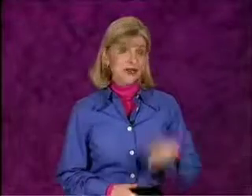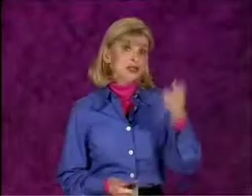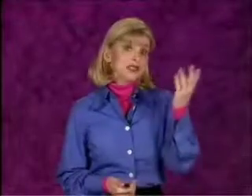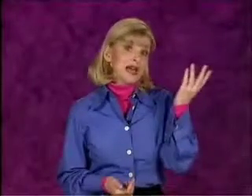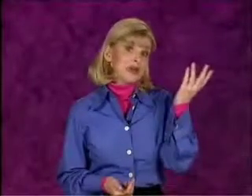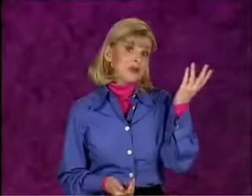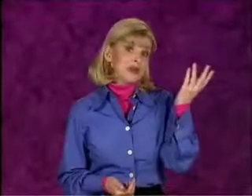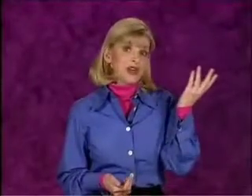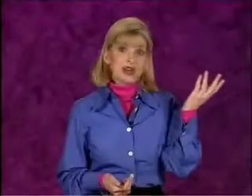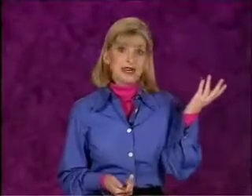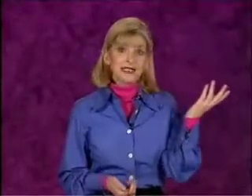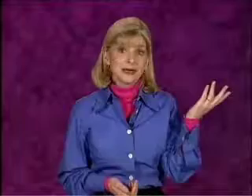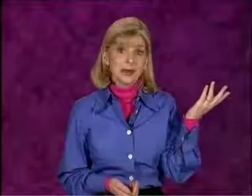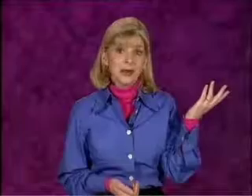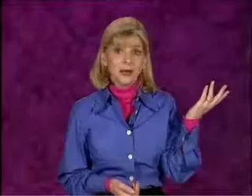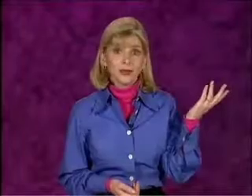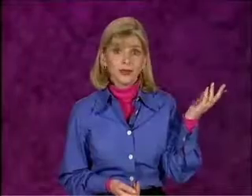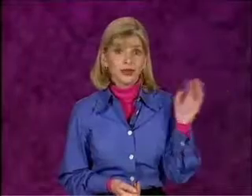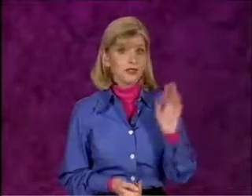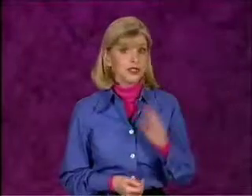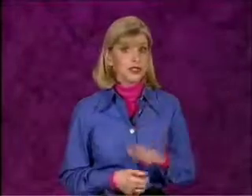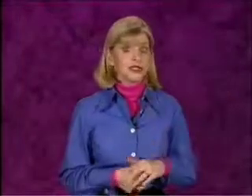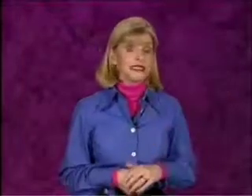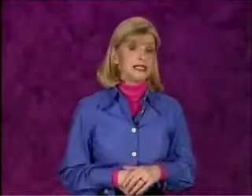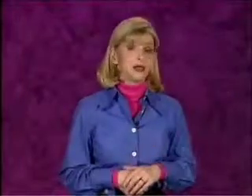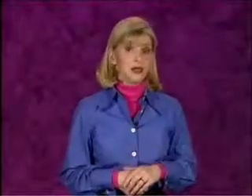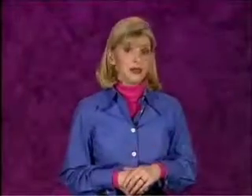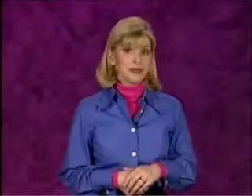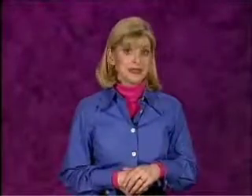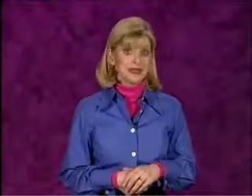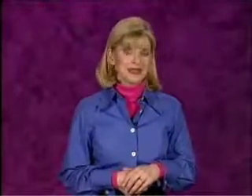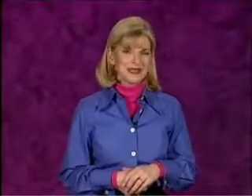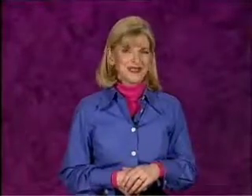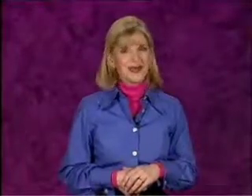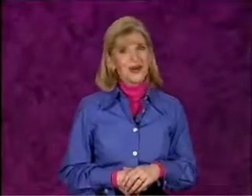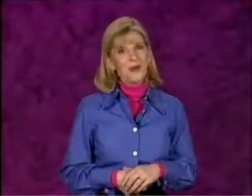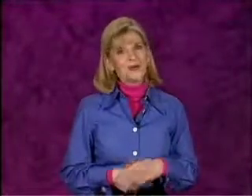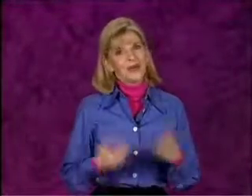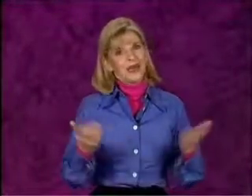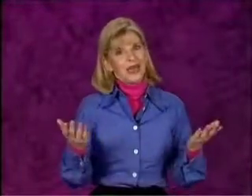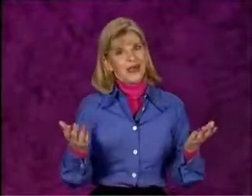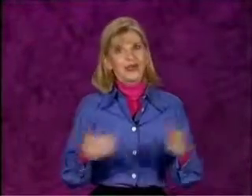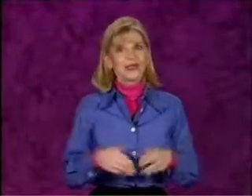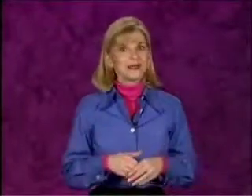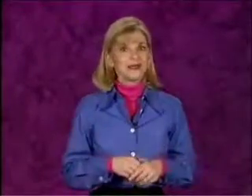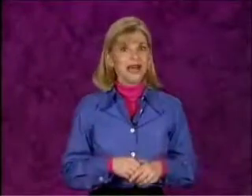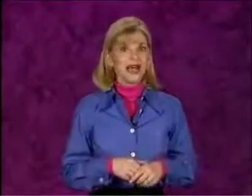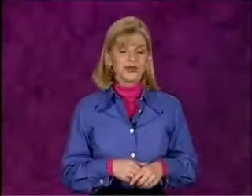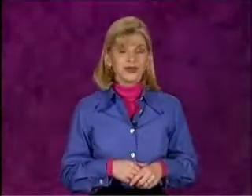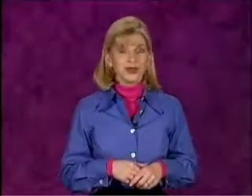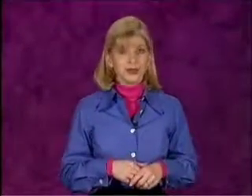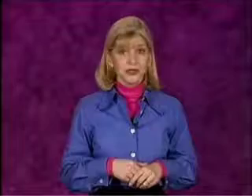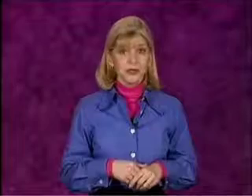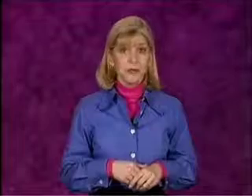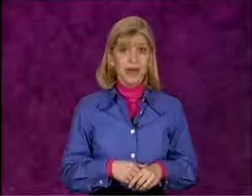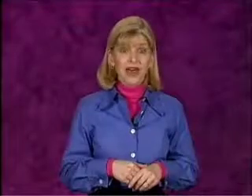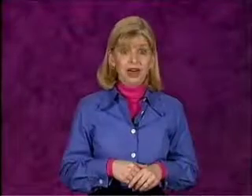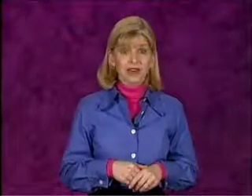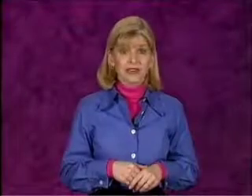It was inevitable that a lesson about numbers would eventually lead to arithmetic. So, here are some signs related to simple math